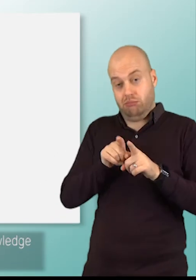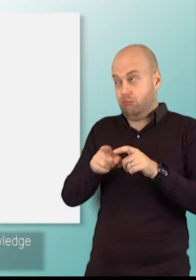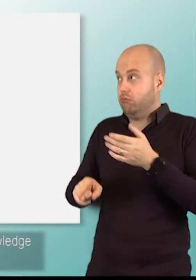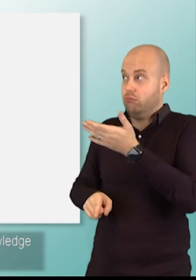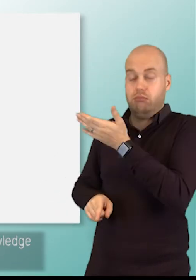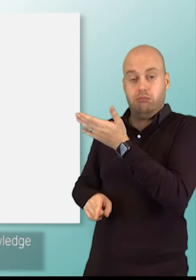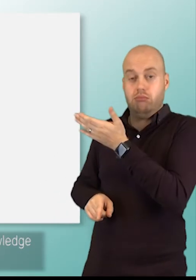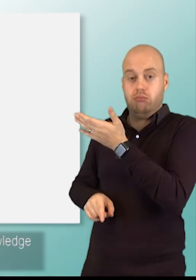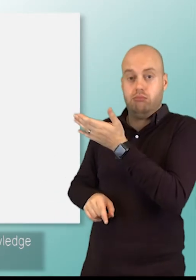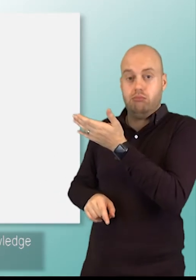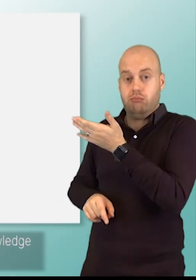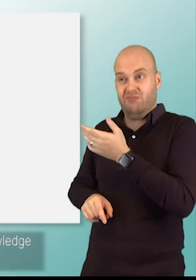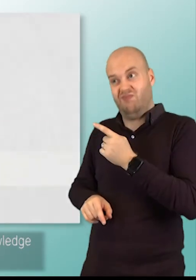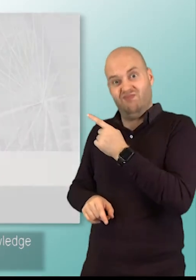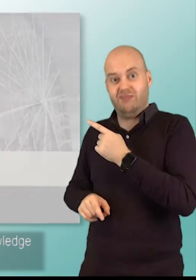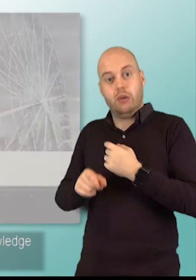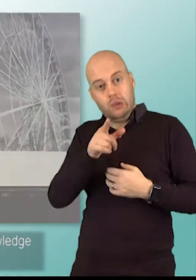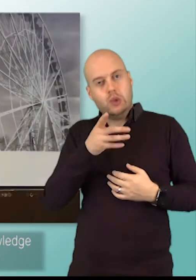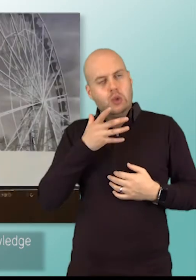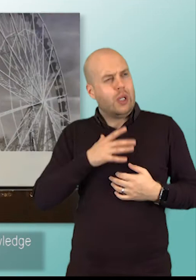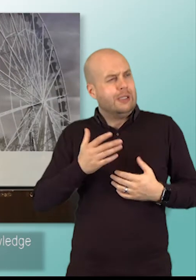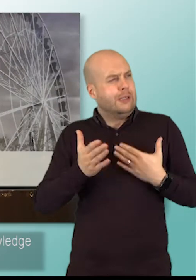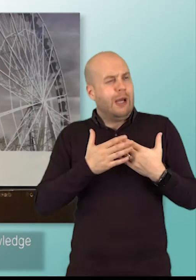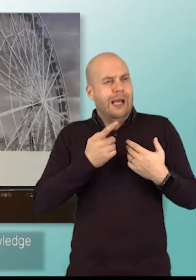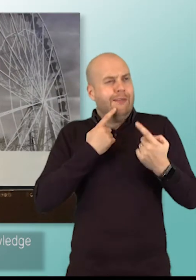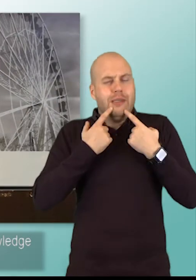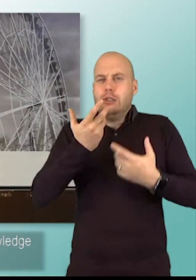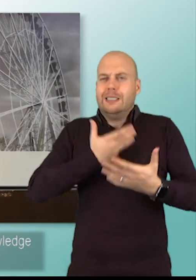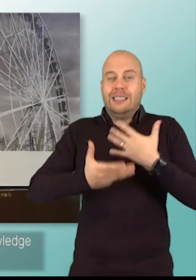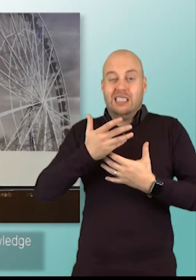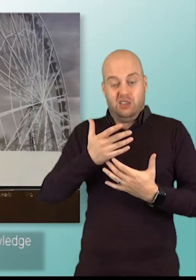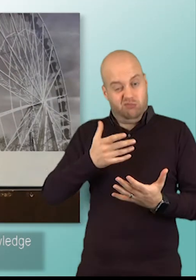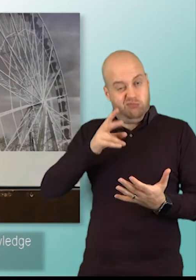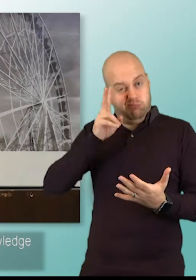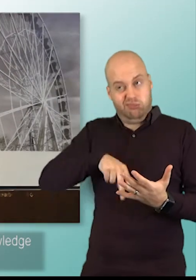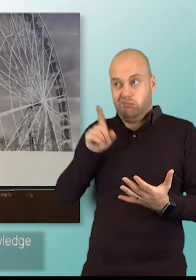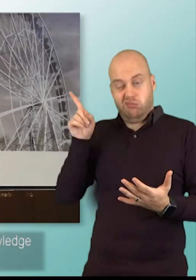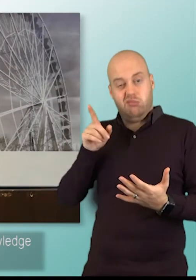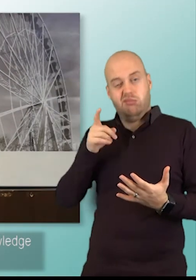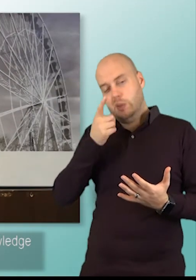might want to just brush up your knowledge on, those are all available on the website.